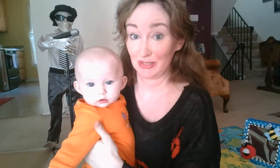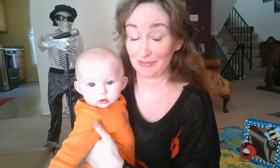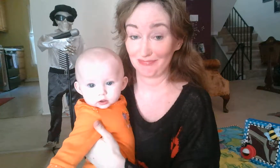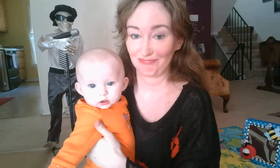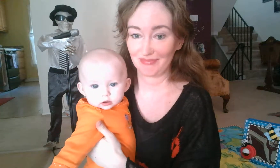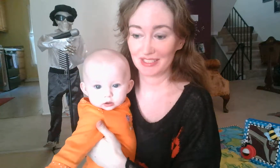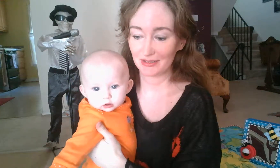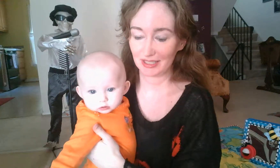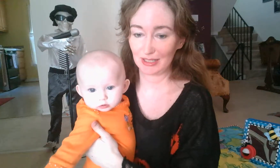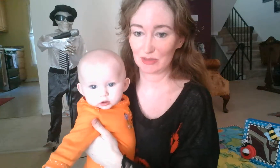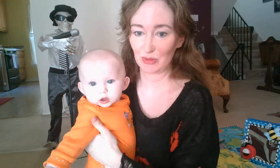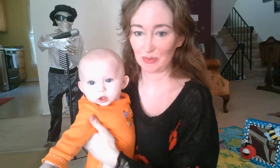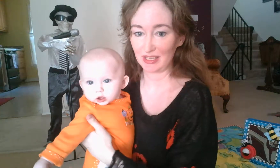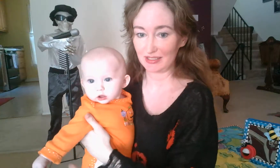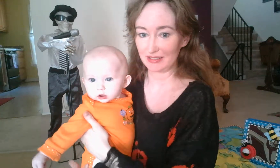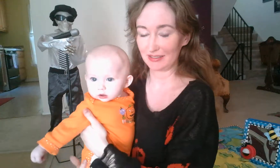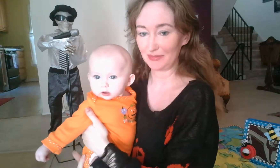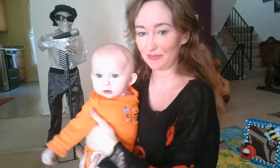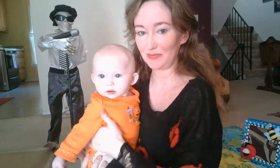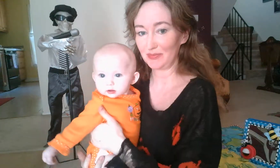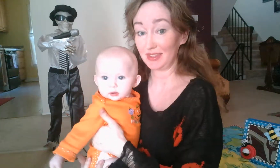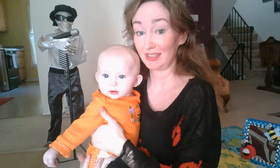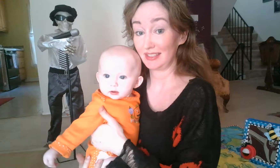playmat so that I can use both of my hands.